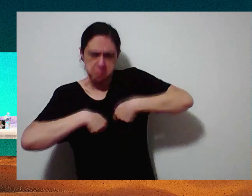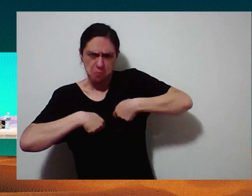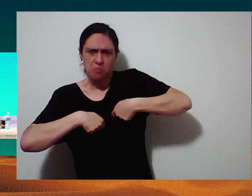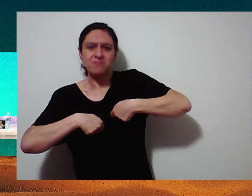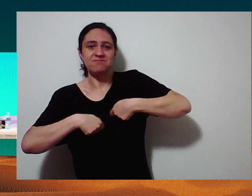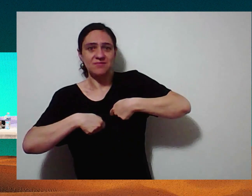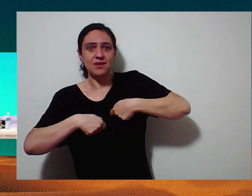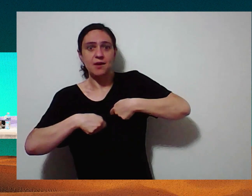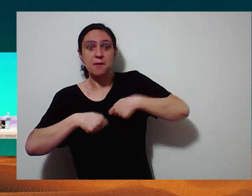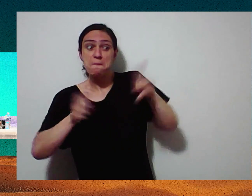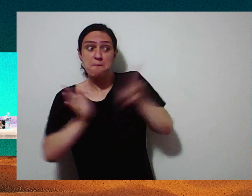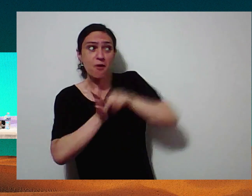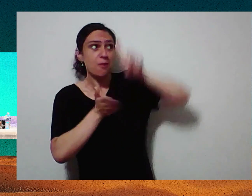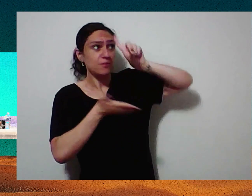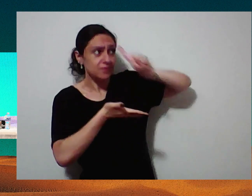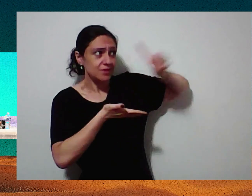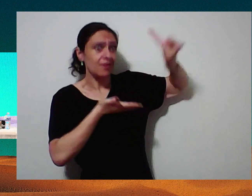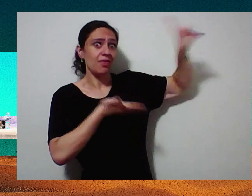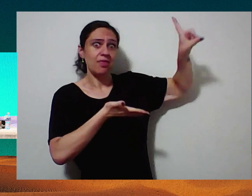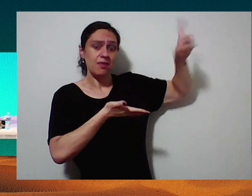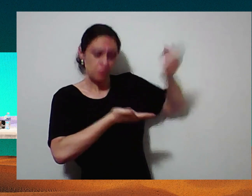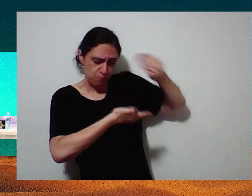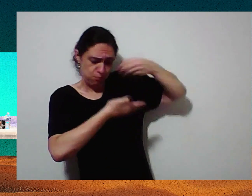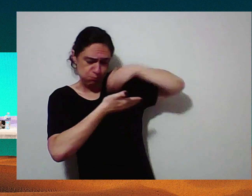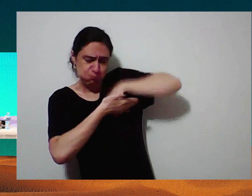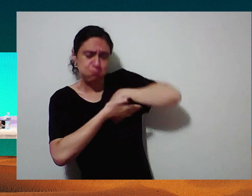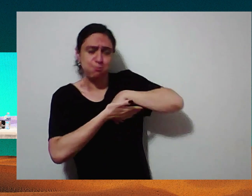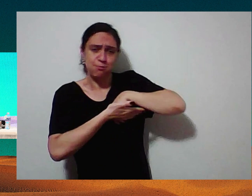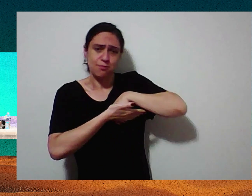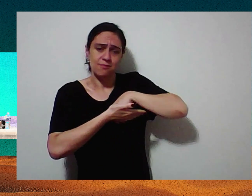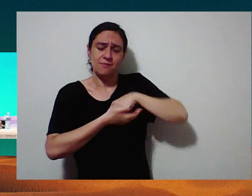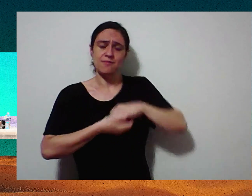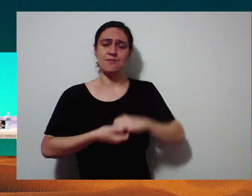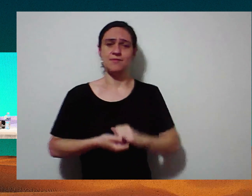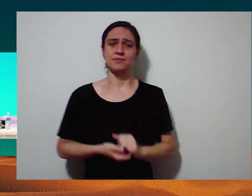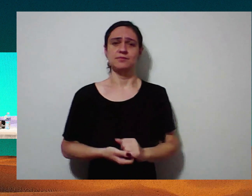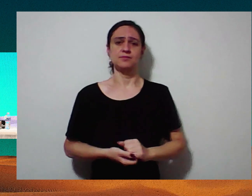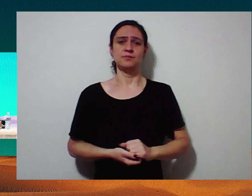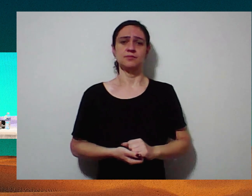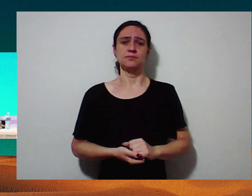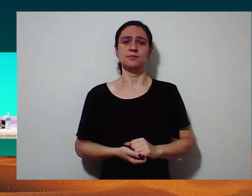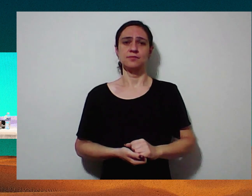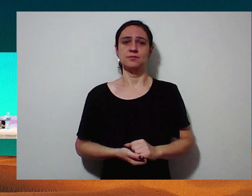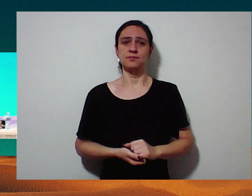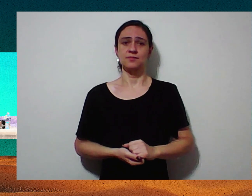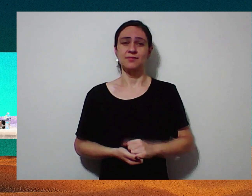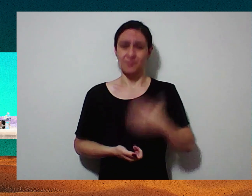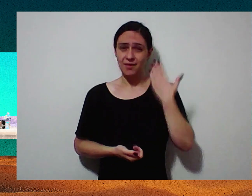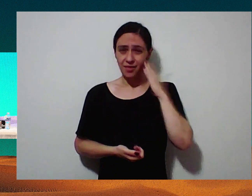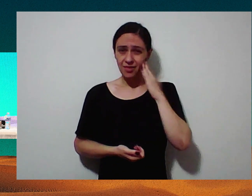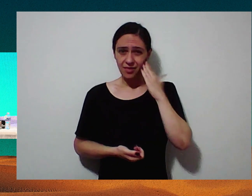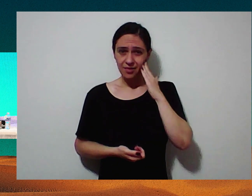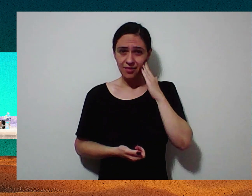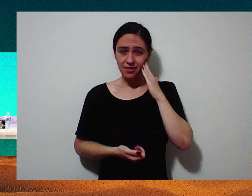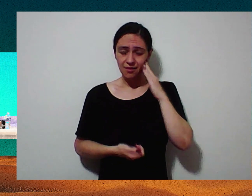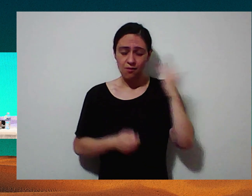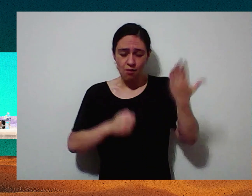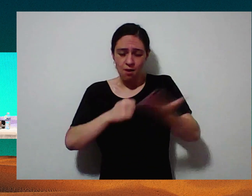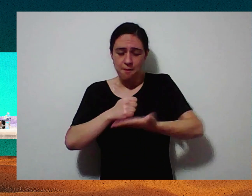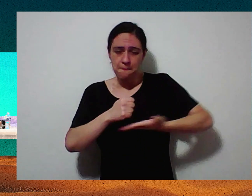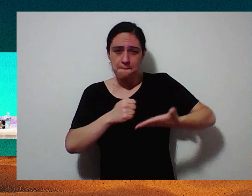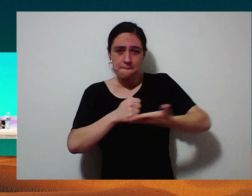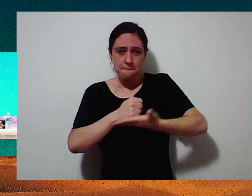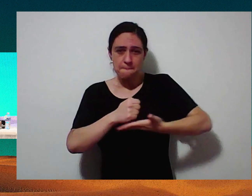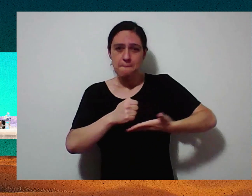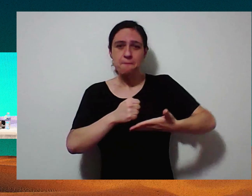kind of power am I going to have to do God's work? It's the power of God. Os irmãos entenderam? Esse é o princípio do verdadeiro, né,